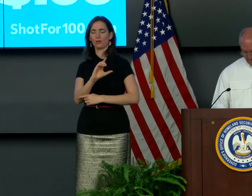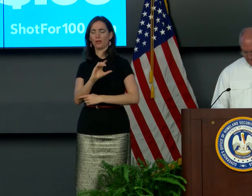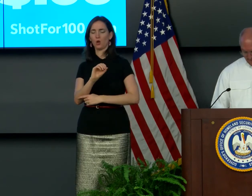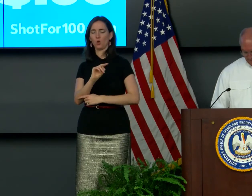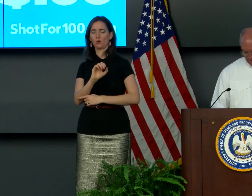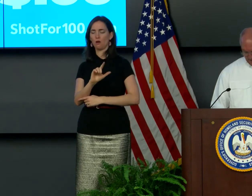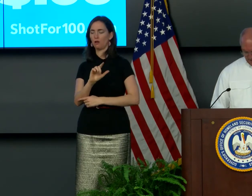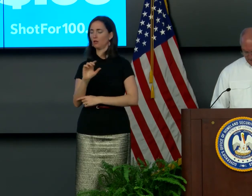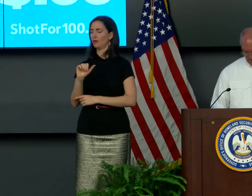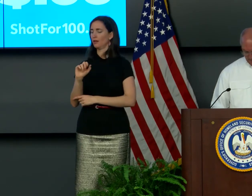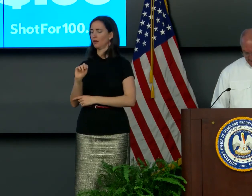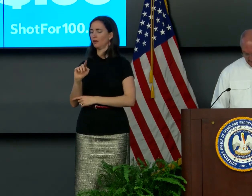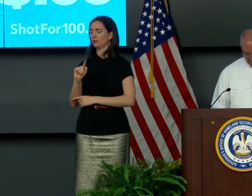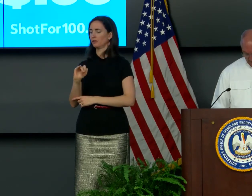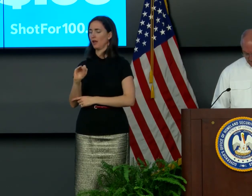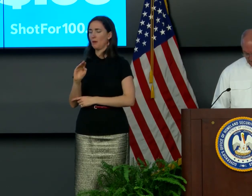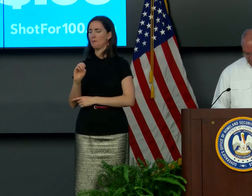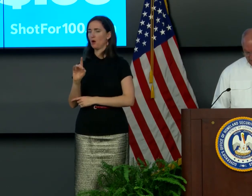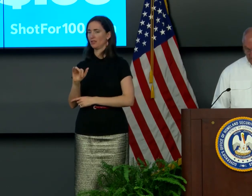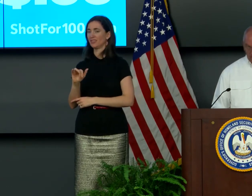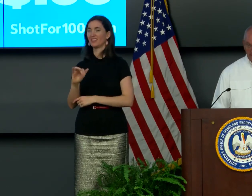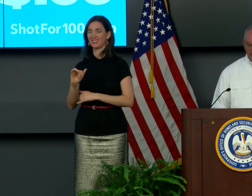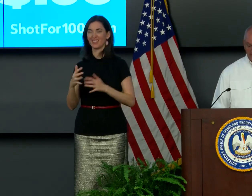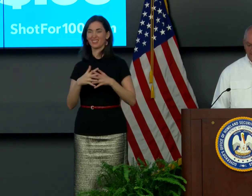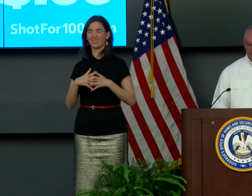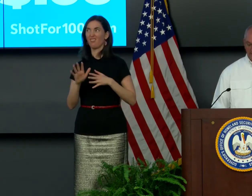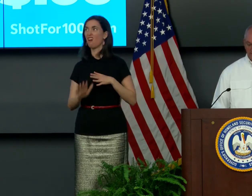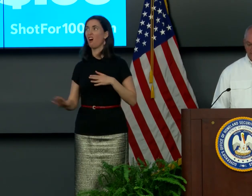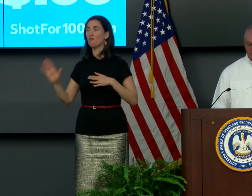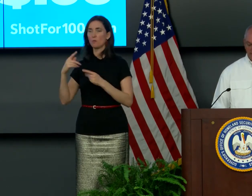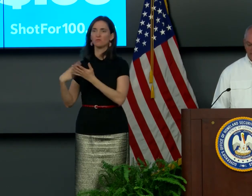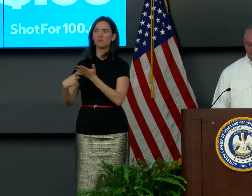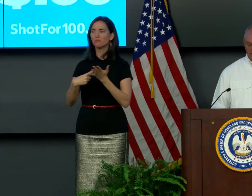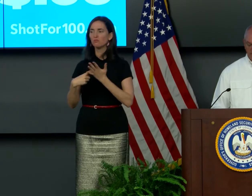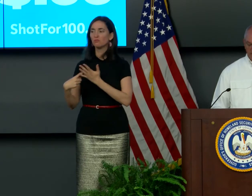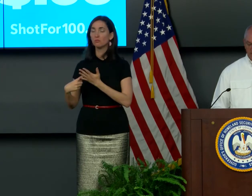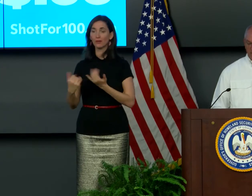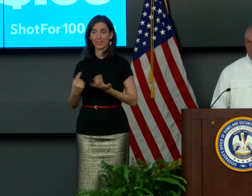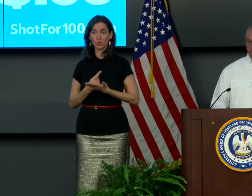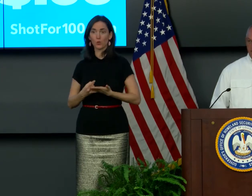country. There's been a lot of focus on it this week, and I think that's a good thing